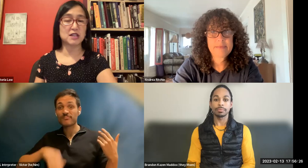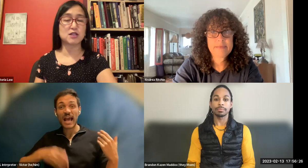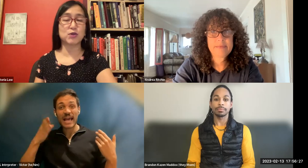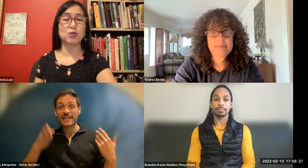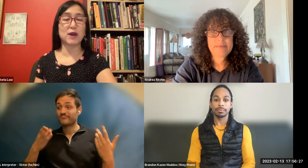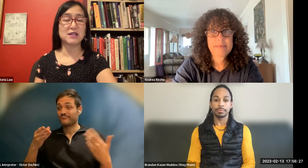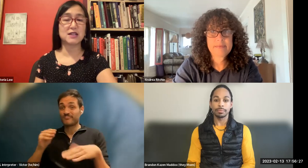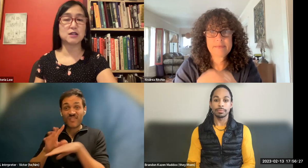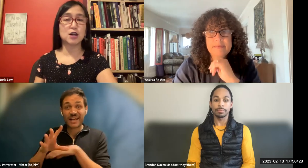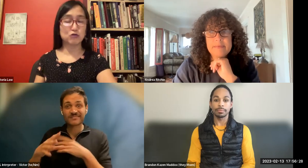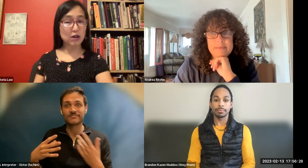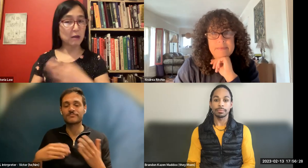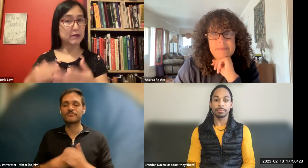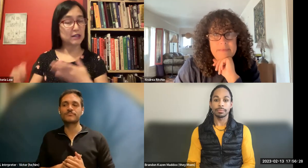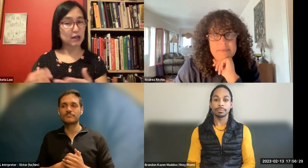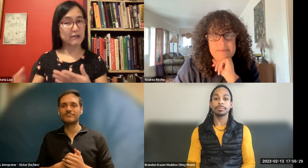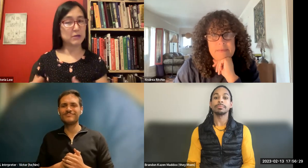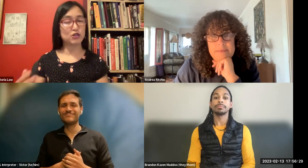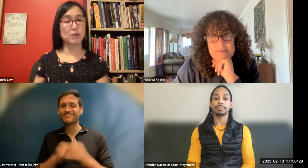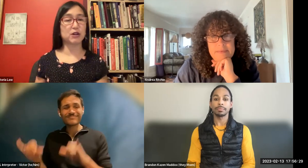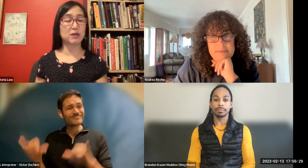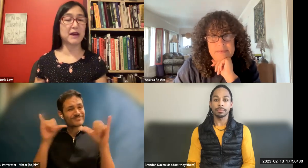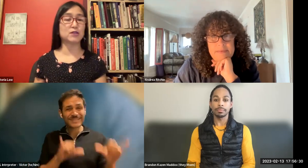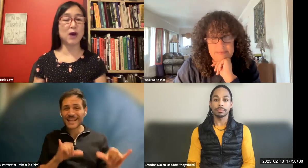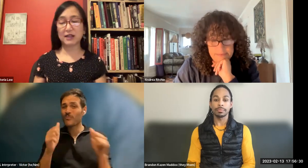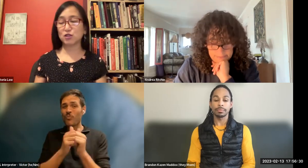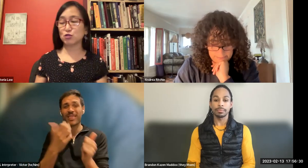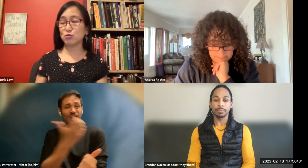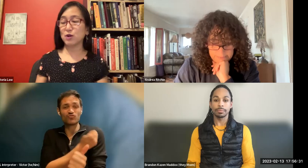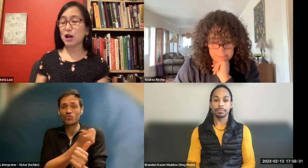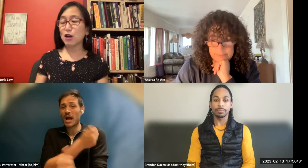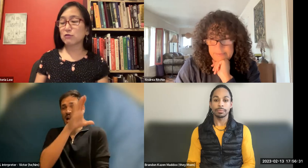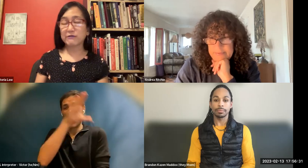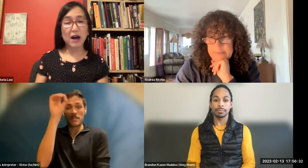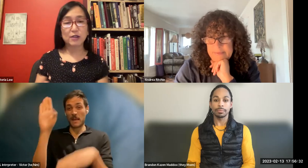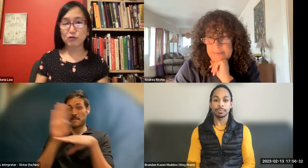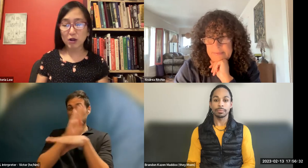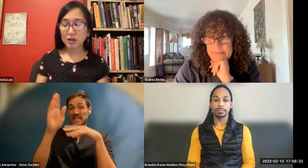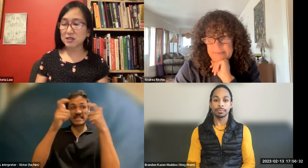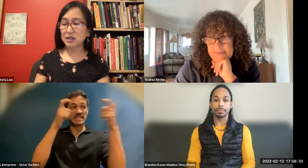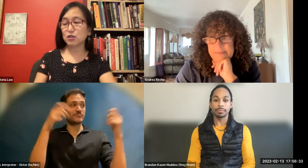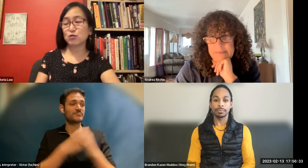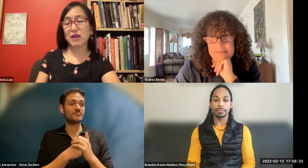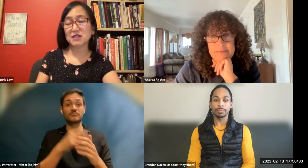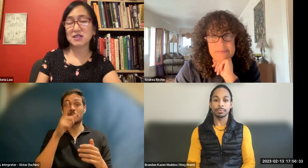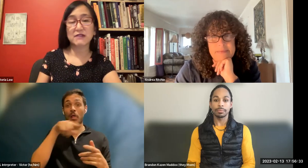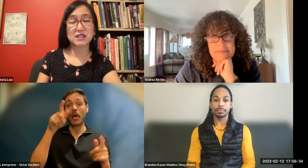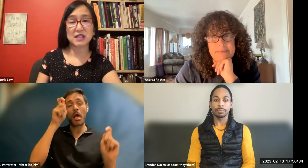we also see this with the ways that drug companies have been jumping on the bandwagon to refine their drugs.